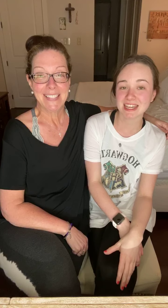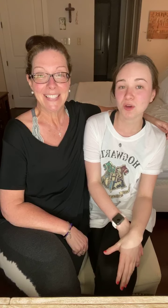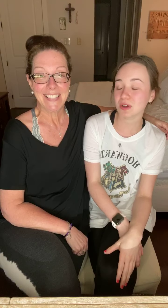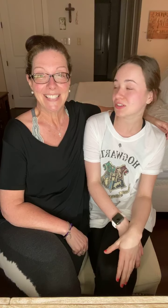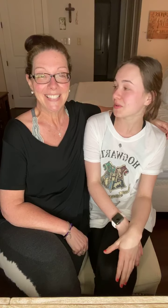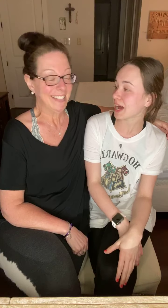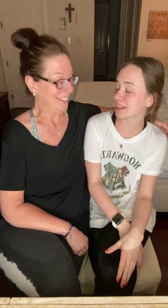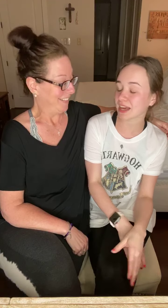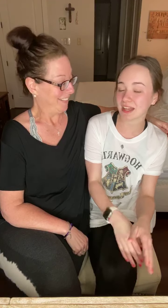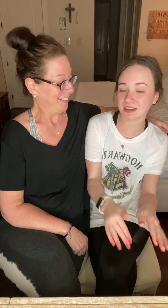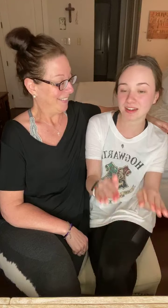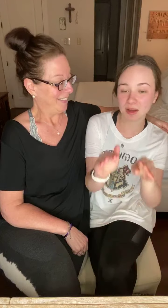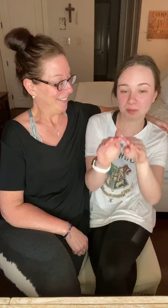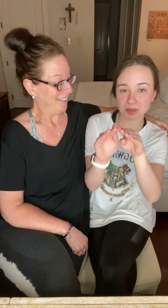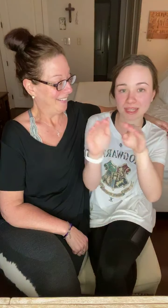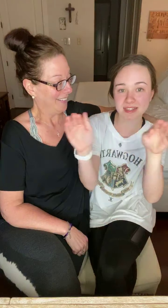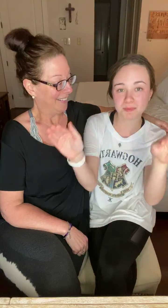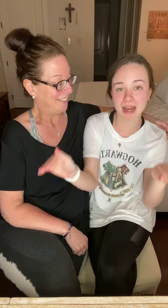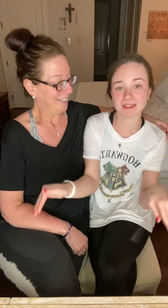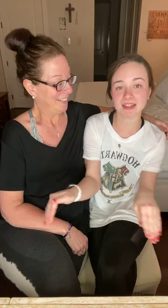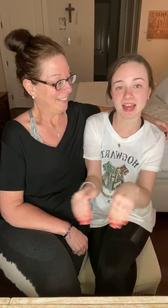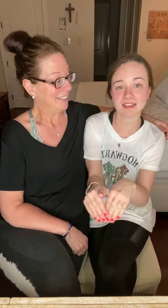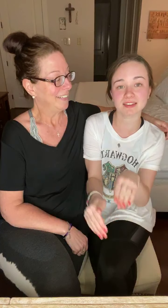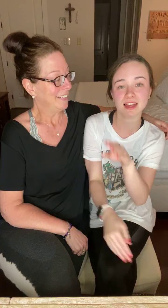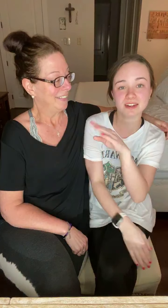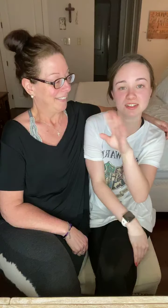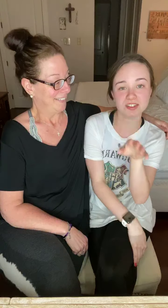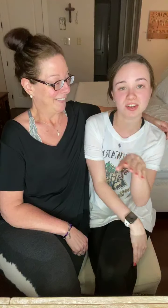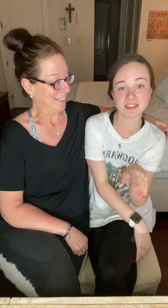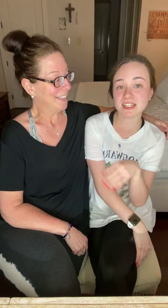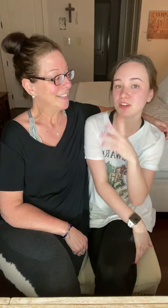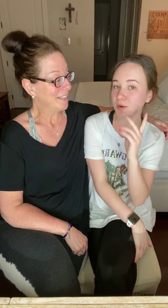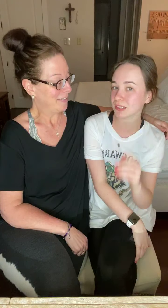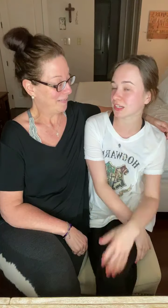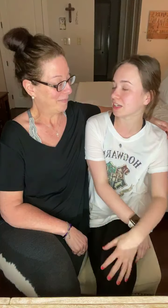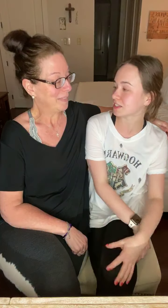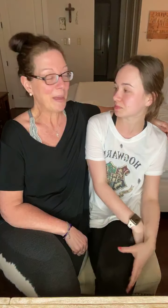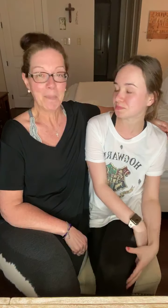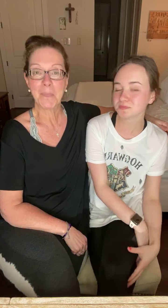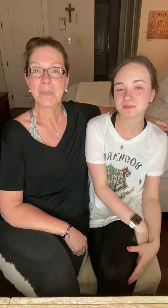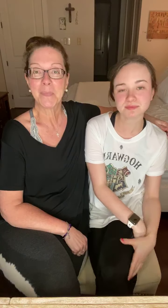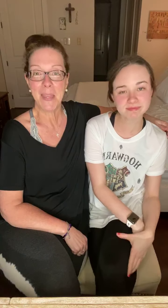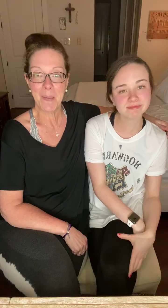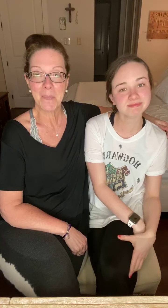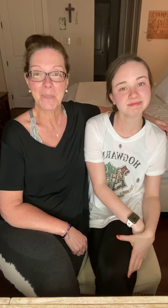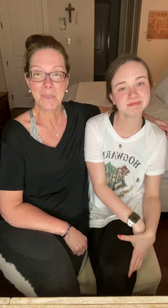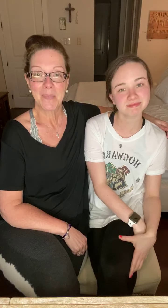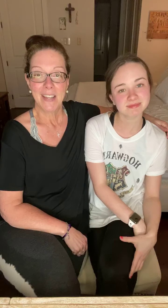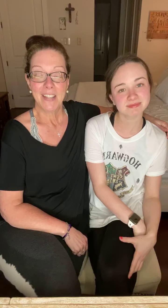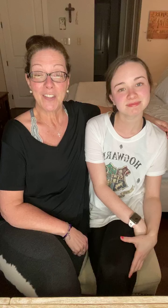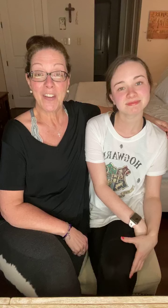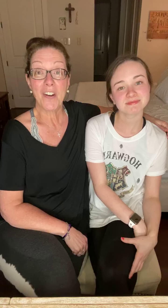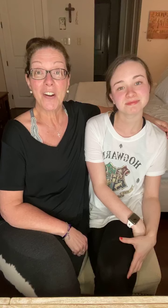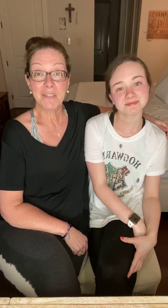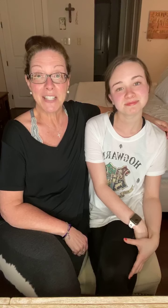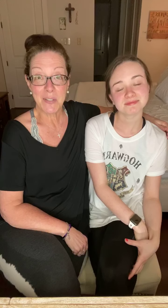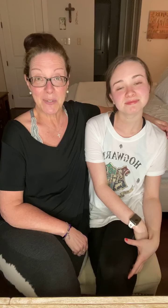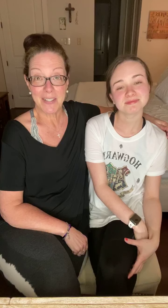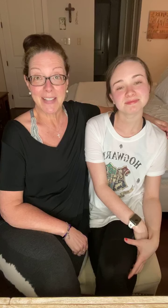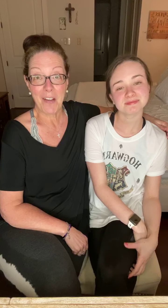We also had that placemat that had the letters on it. That's how Noah learned. Yep. Yep. So there are resources out